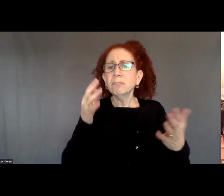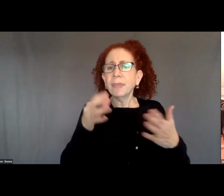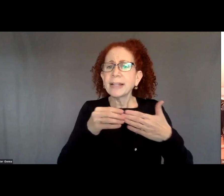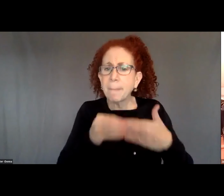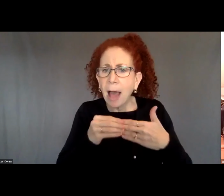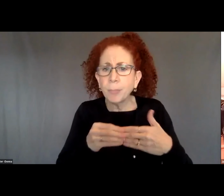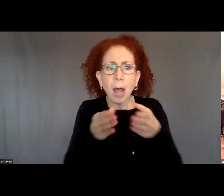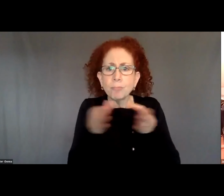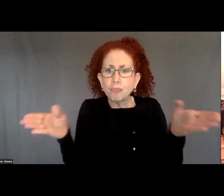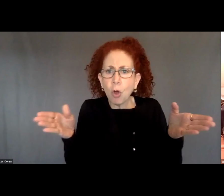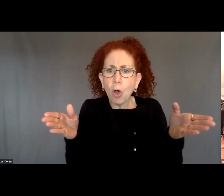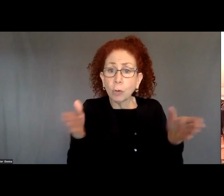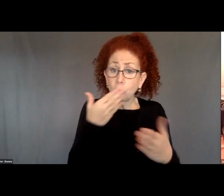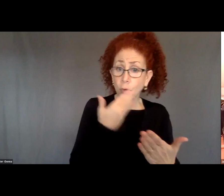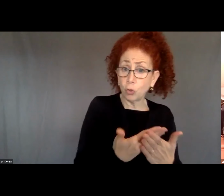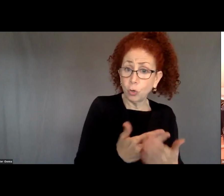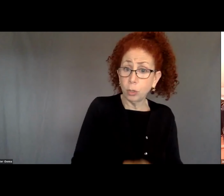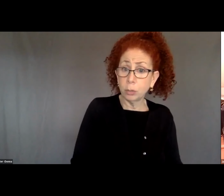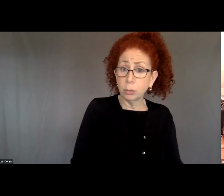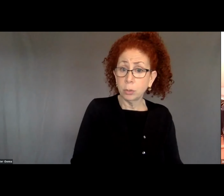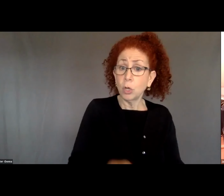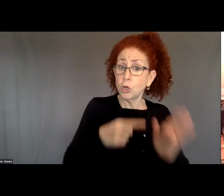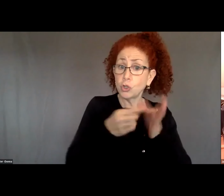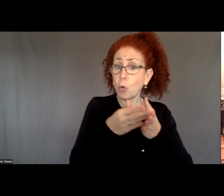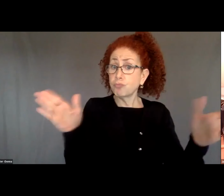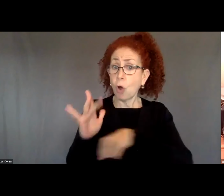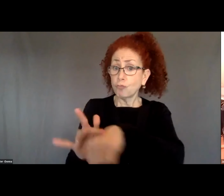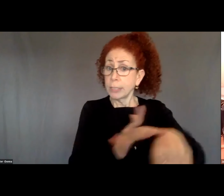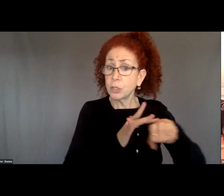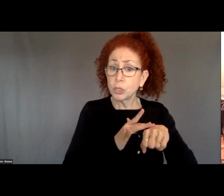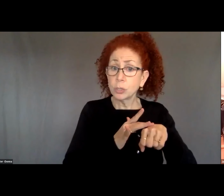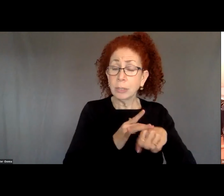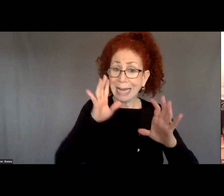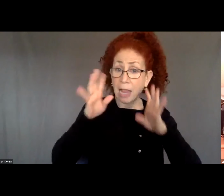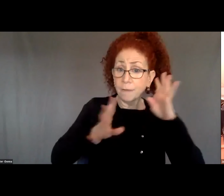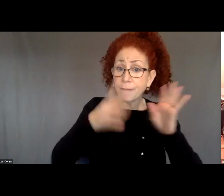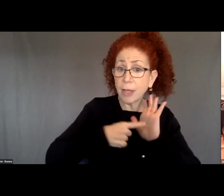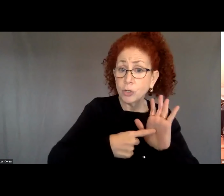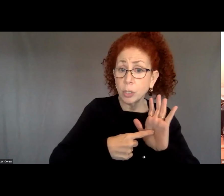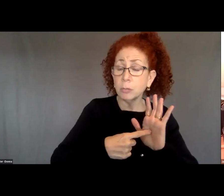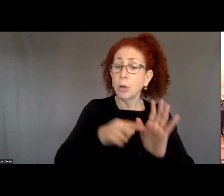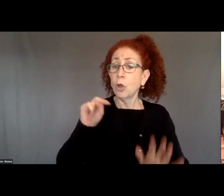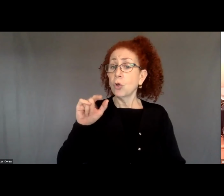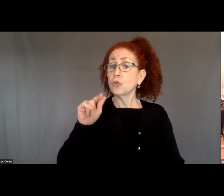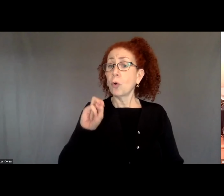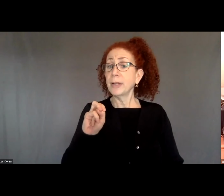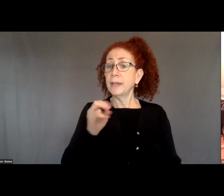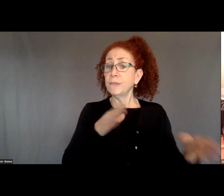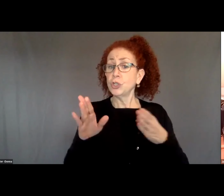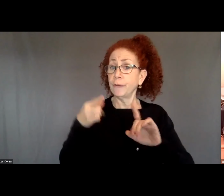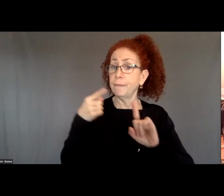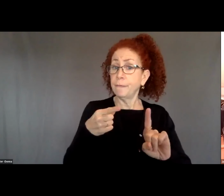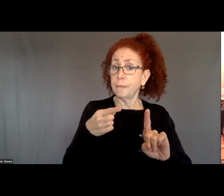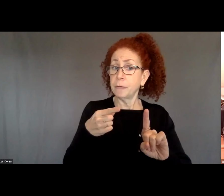is this a good thing? A sign of broad reach and an example of innovation and normative shifts? This